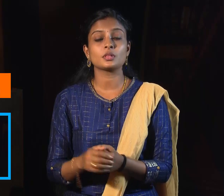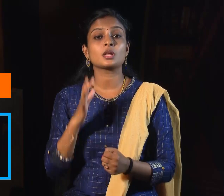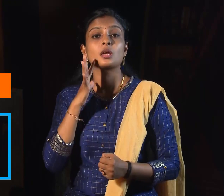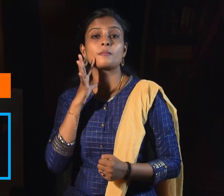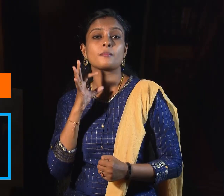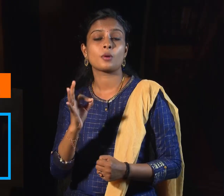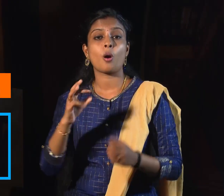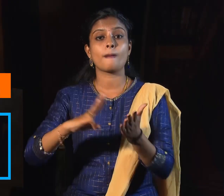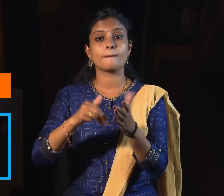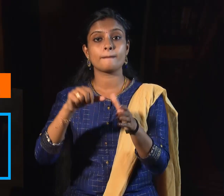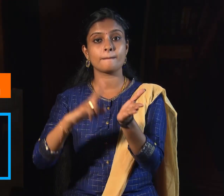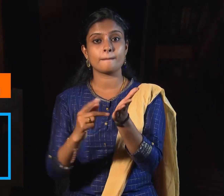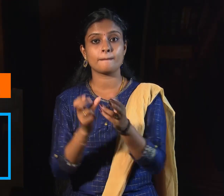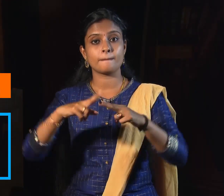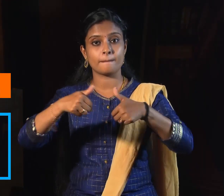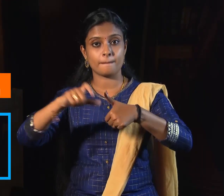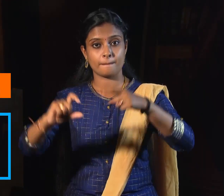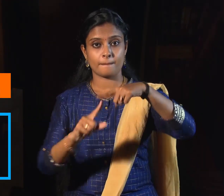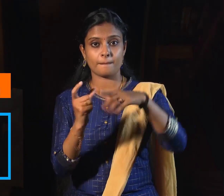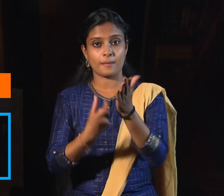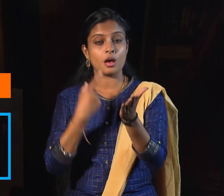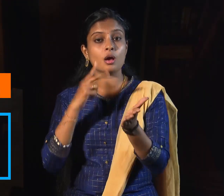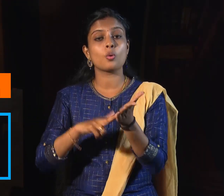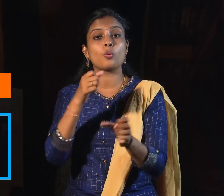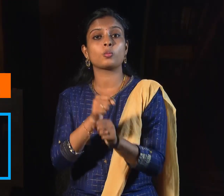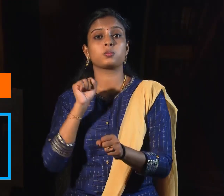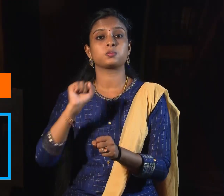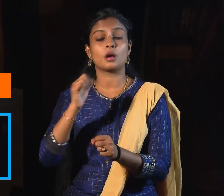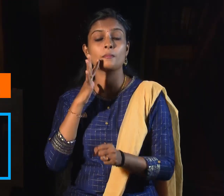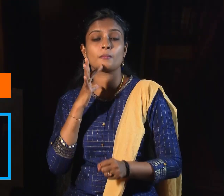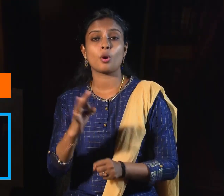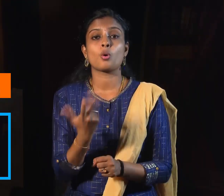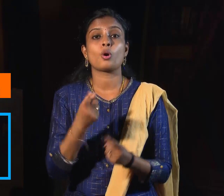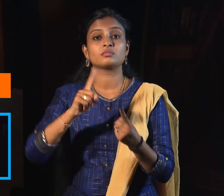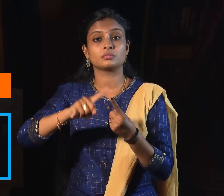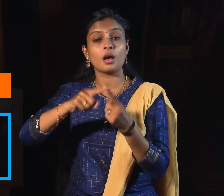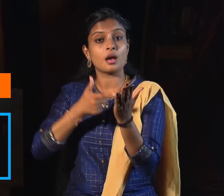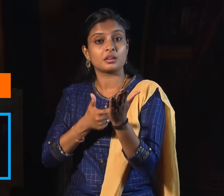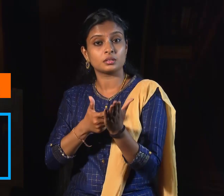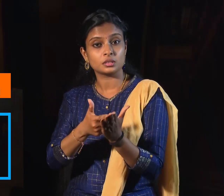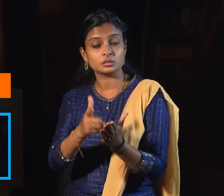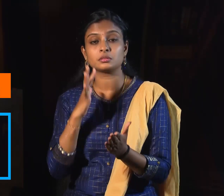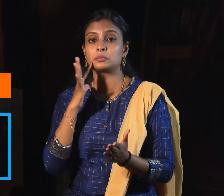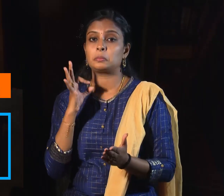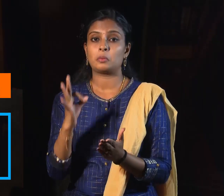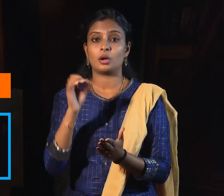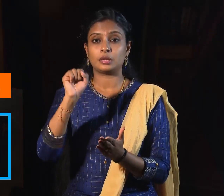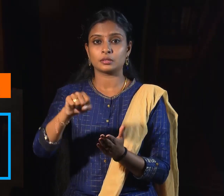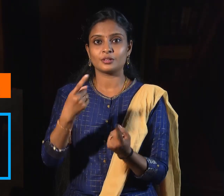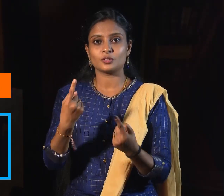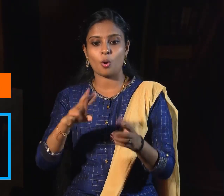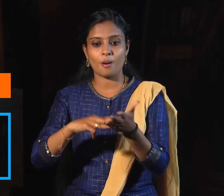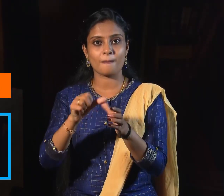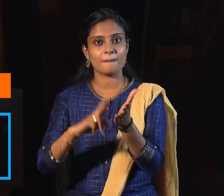Importance of manufacturing. Agriculture forms the backbone of our economy. The manufacturing helps in